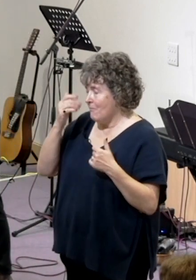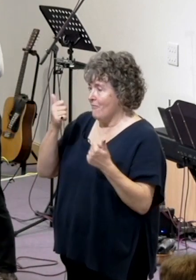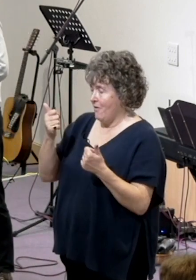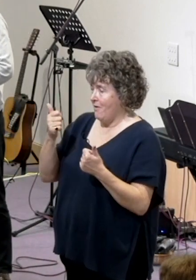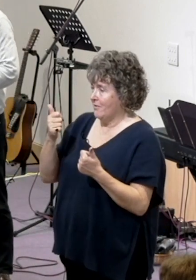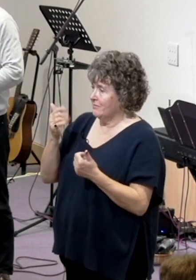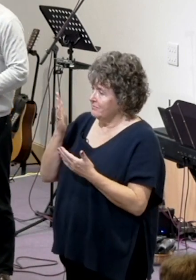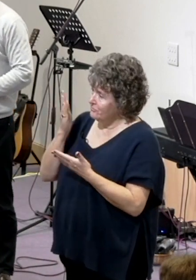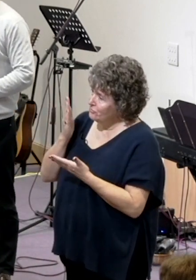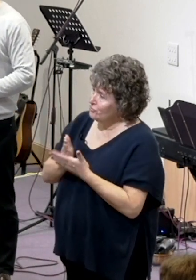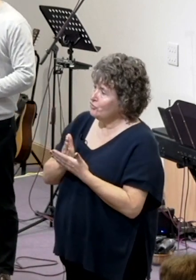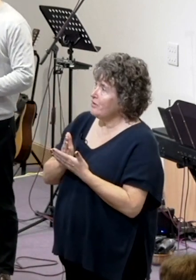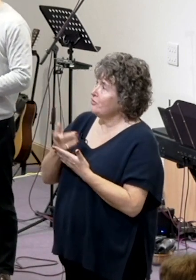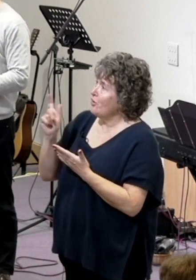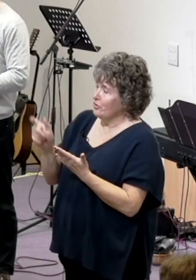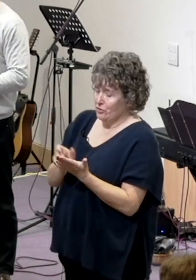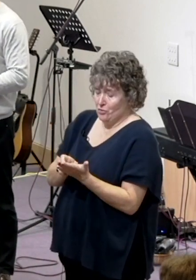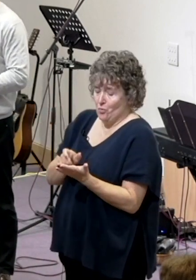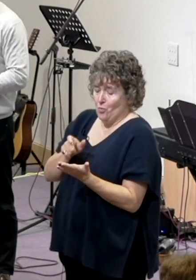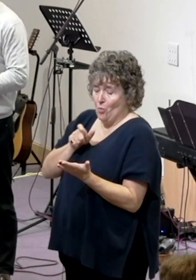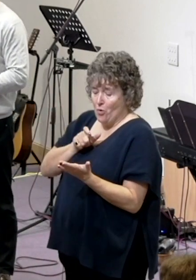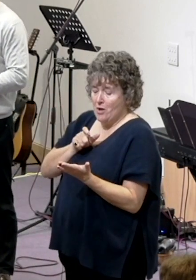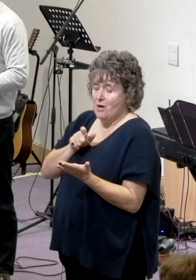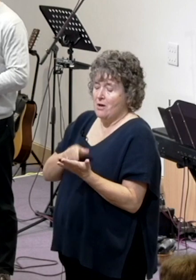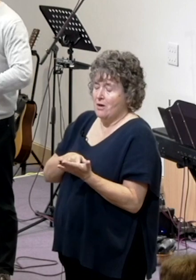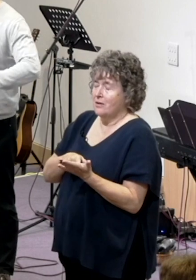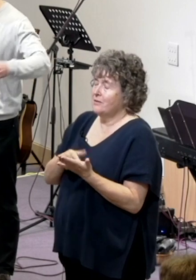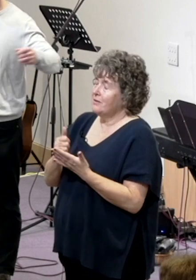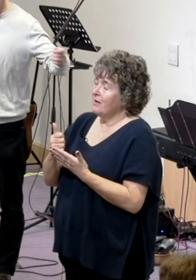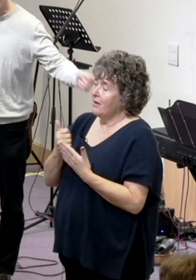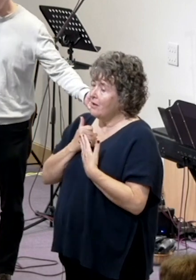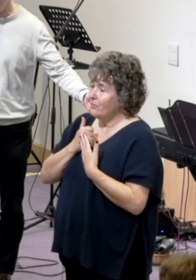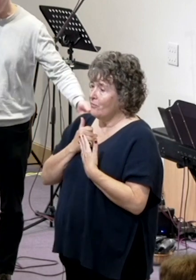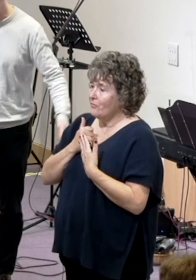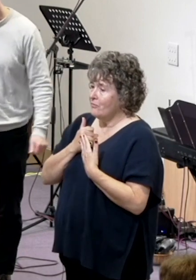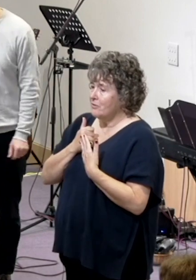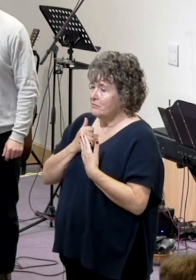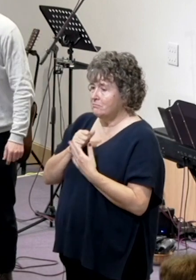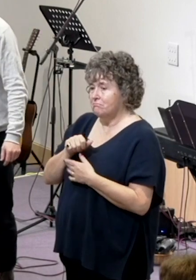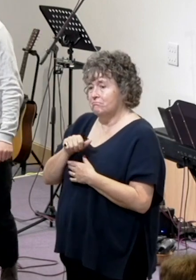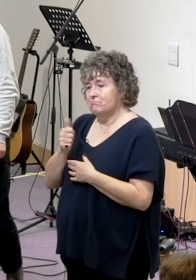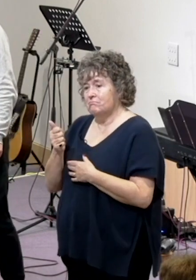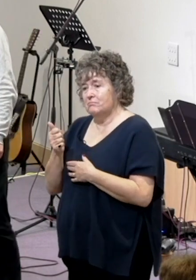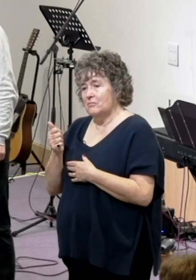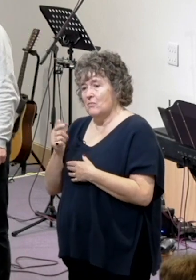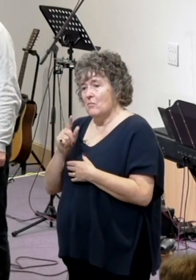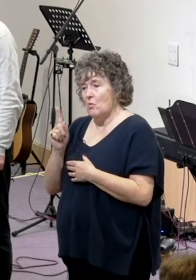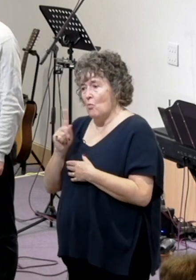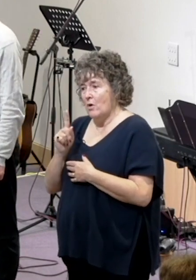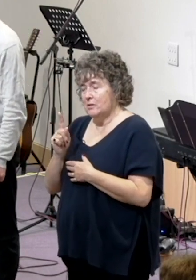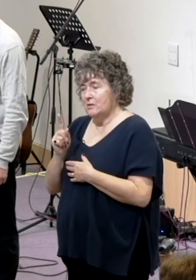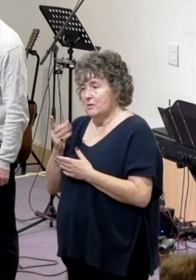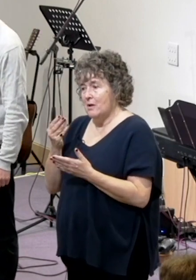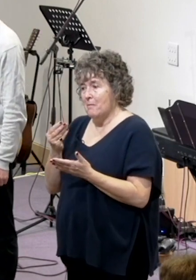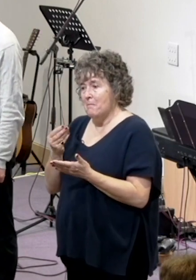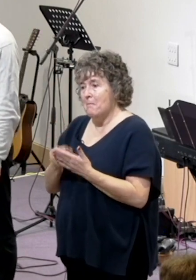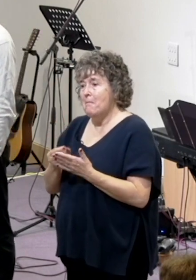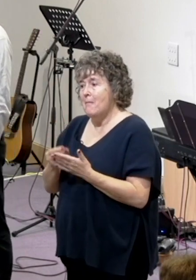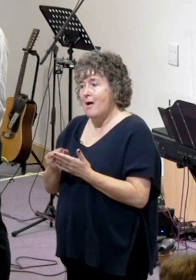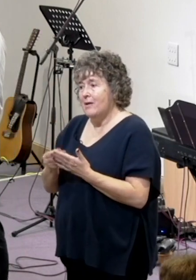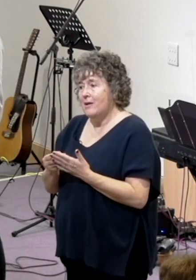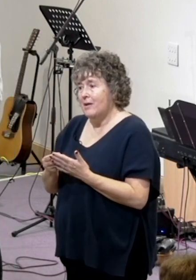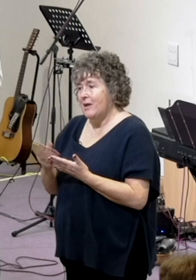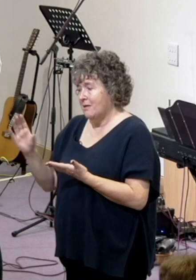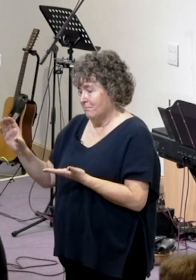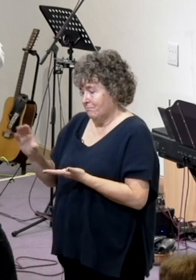trusted in the reassurance he'd got from God's word. And shortly afterwards, They came in some unexpected money that cleared their